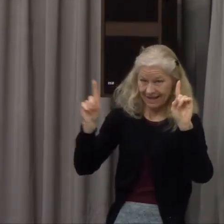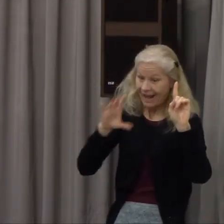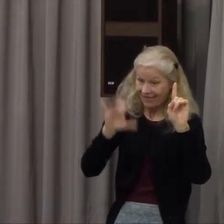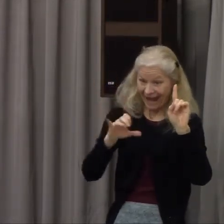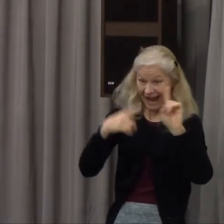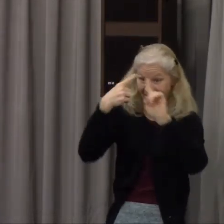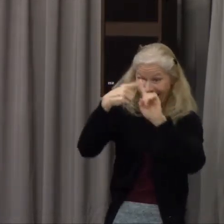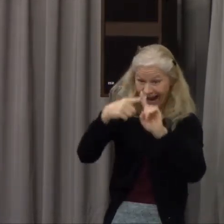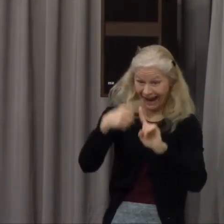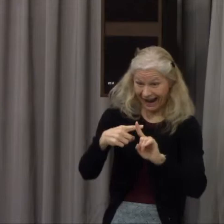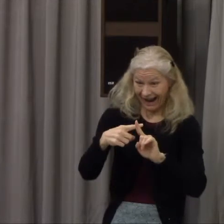it's received.